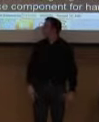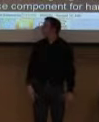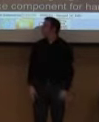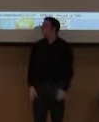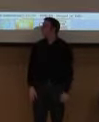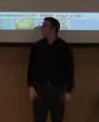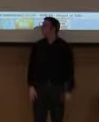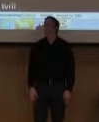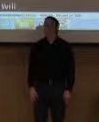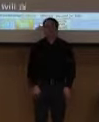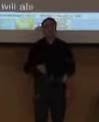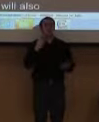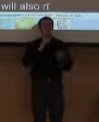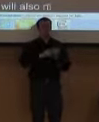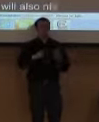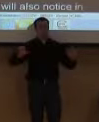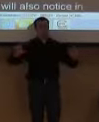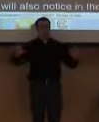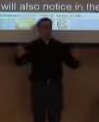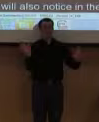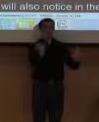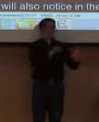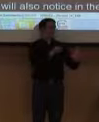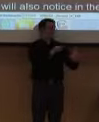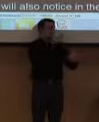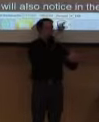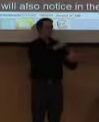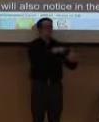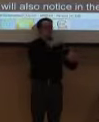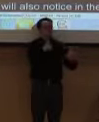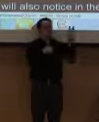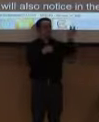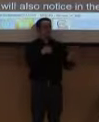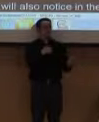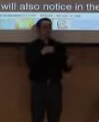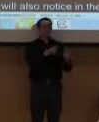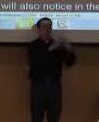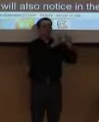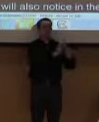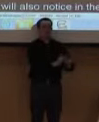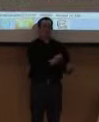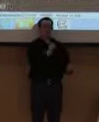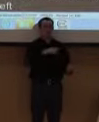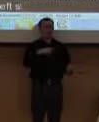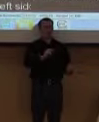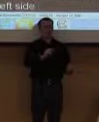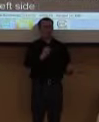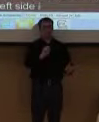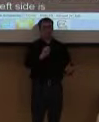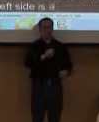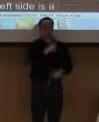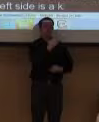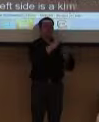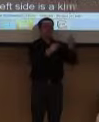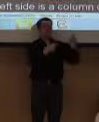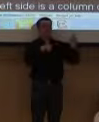You'll also notice in the Hangout window here, on the left side, is a column of different Hangout apps. One of the